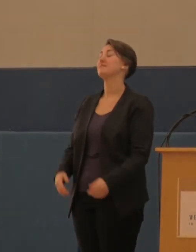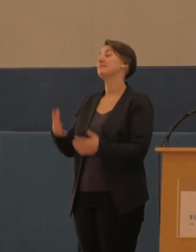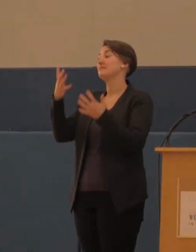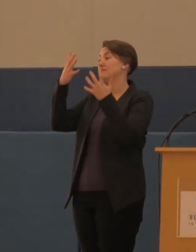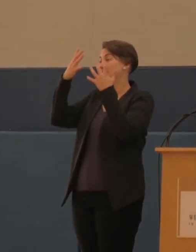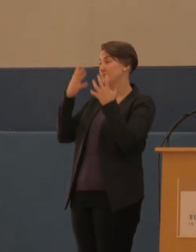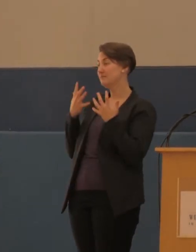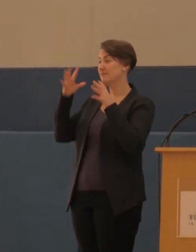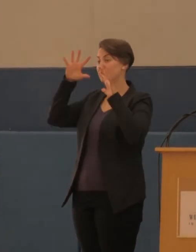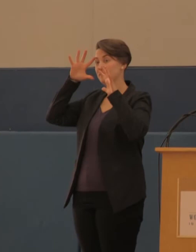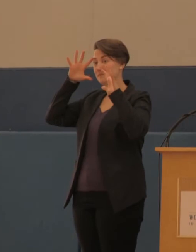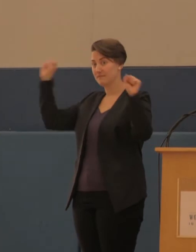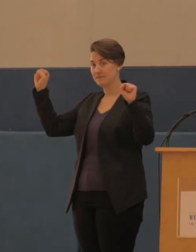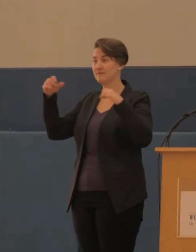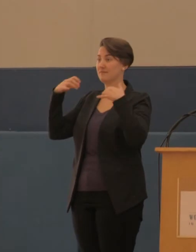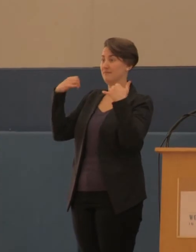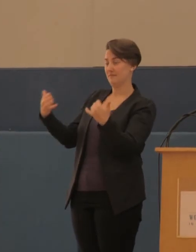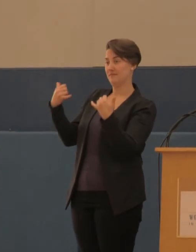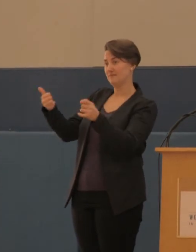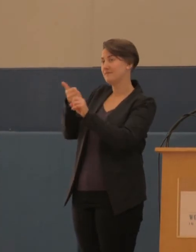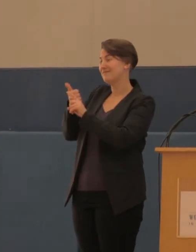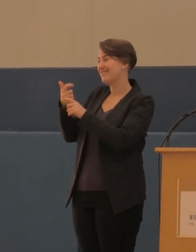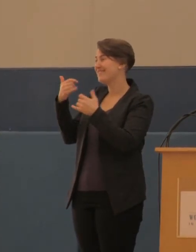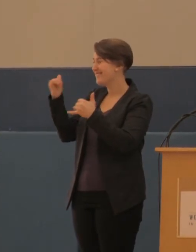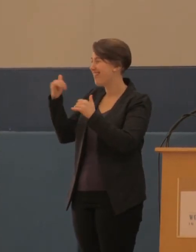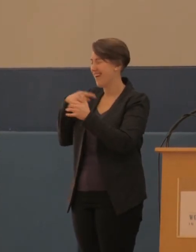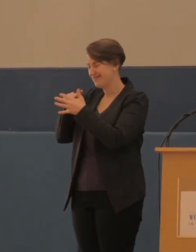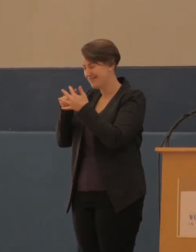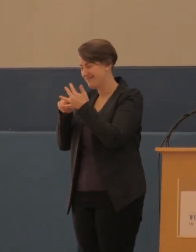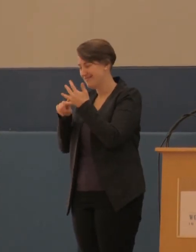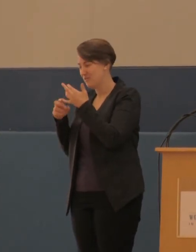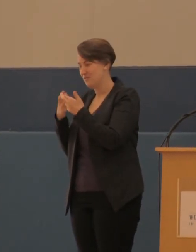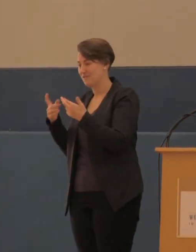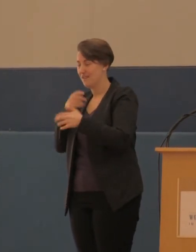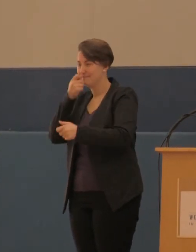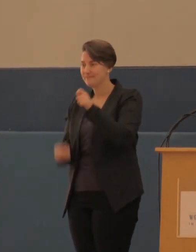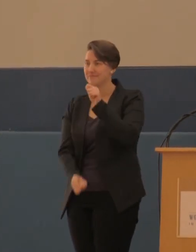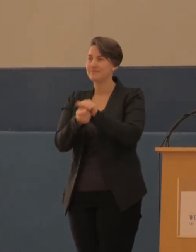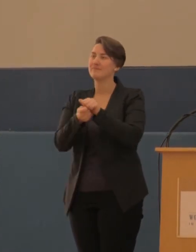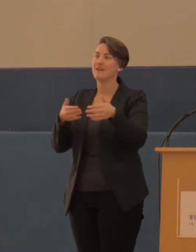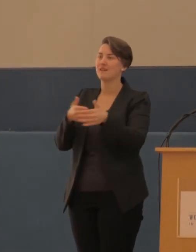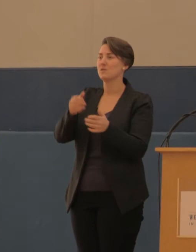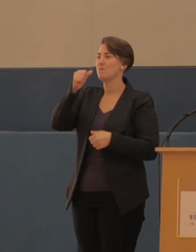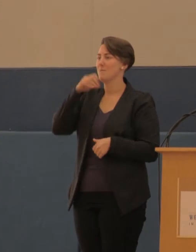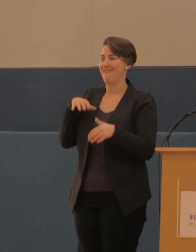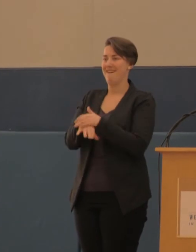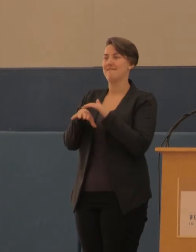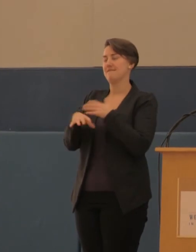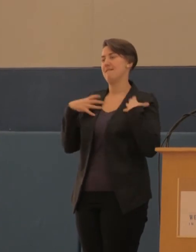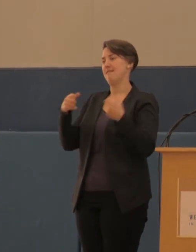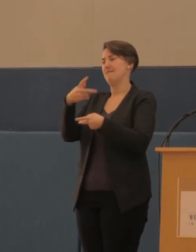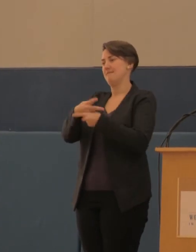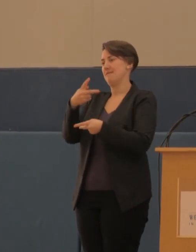Unfortunately, the Trump-Pence administration still has a number of mechanisms at its disposal to undermine millions of women's access to health care